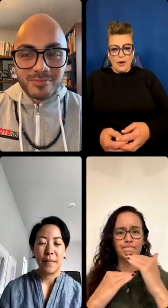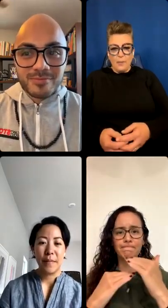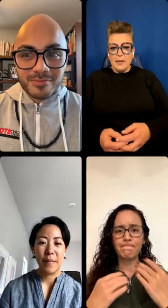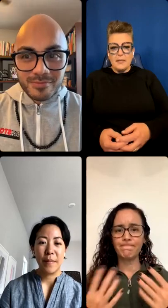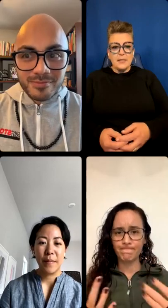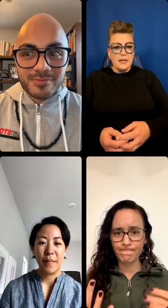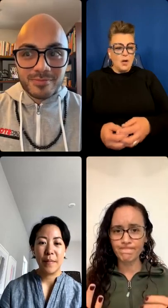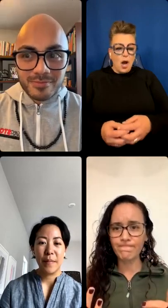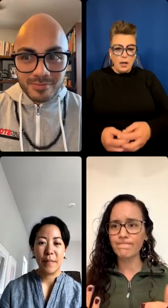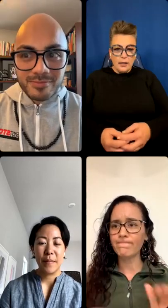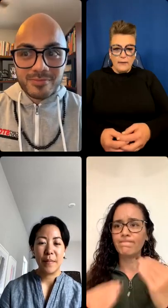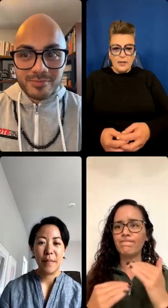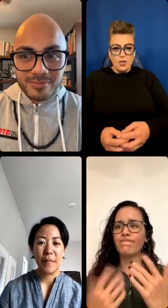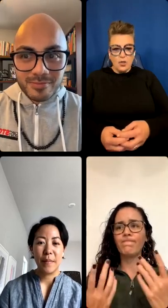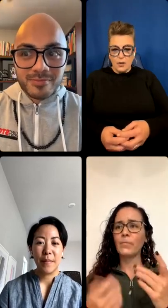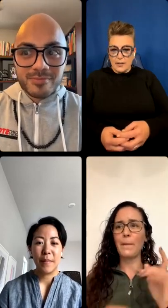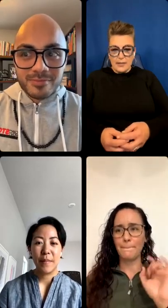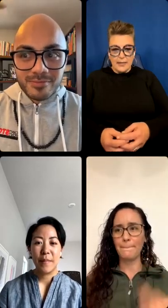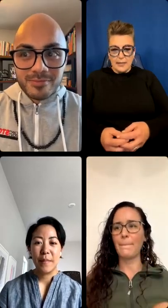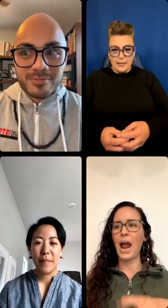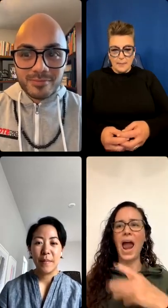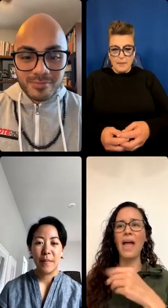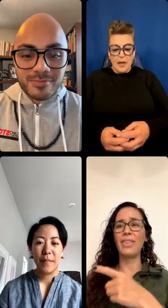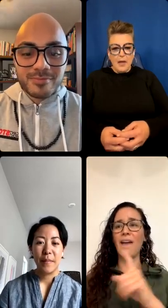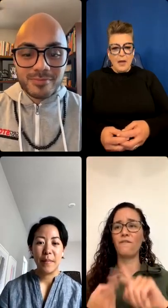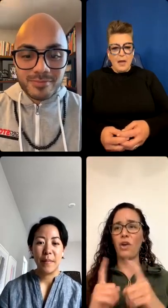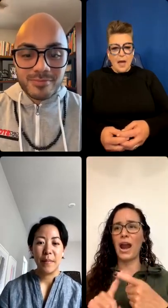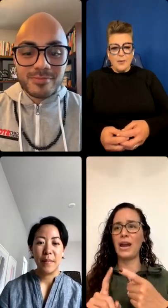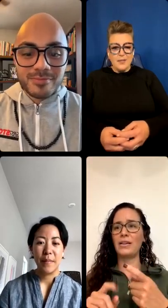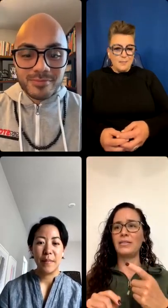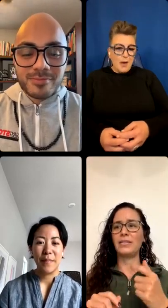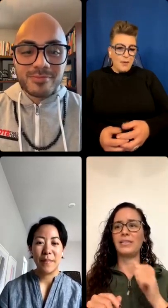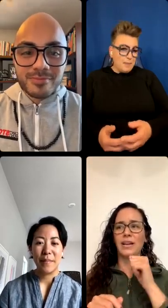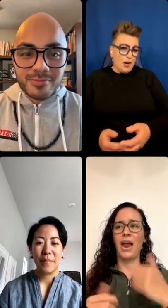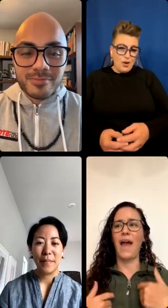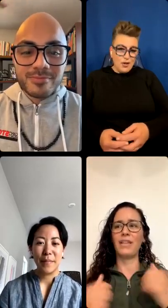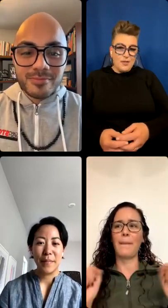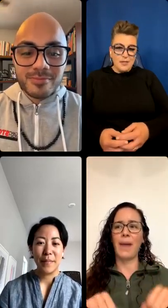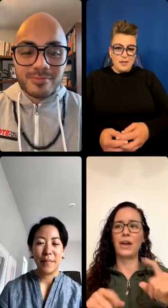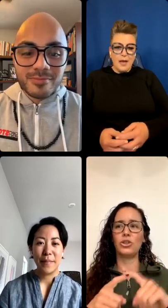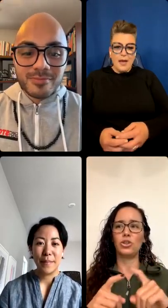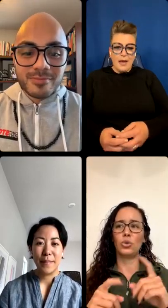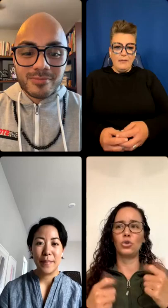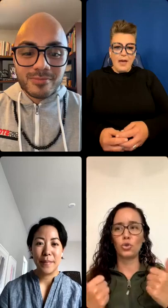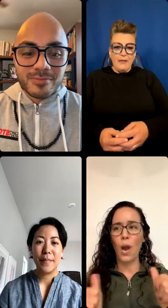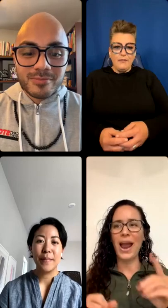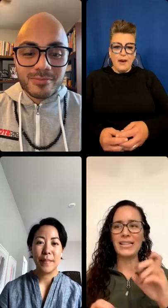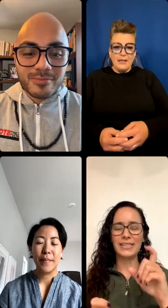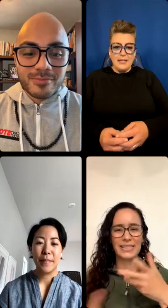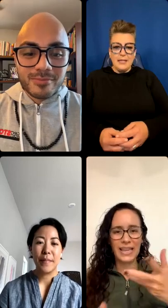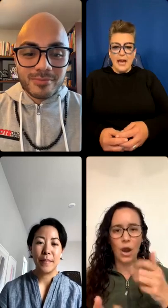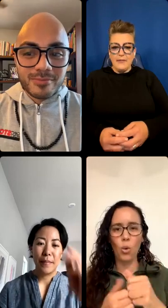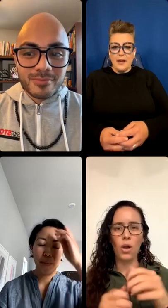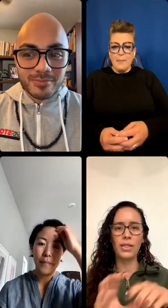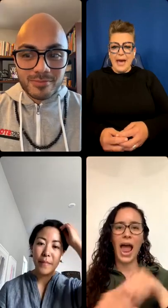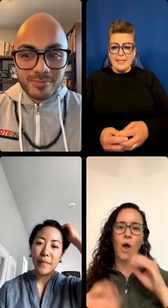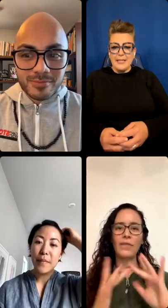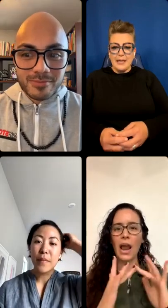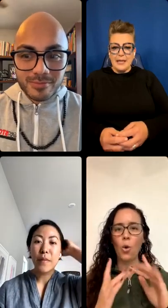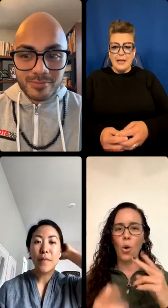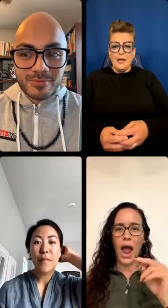appropriate therapist and calling the insurance system, I was met with barriers. And that friend didn't have